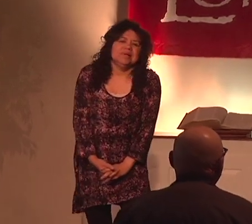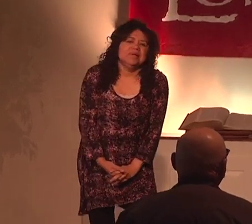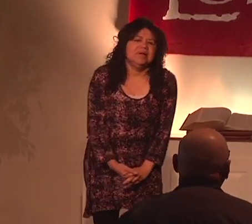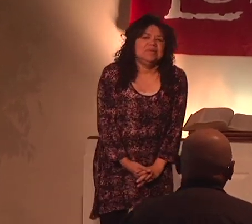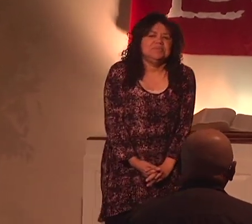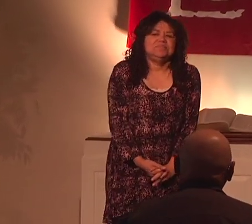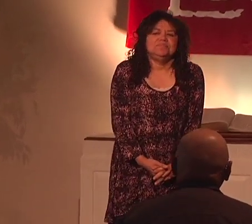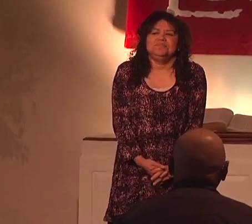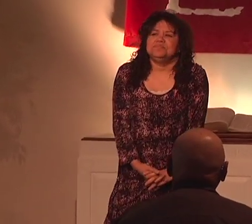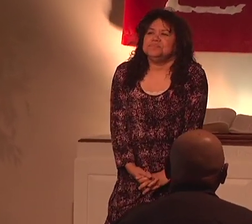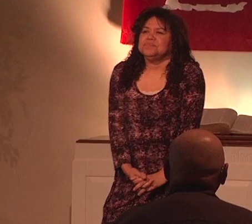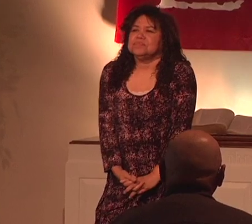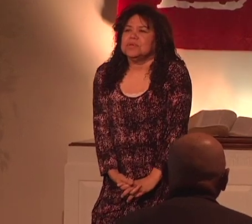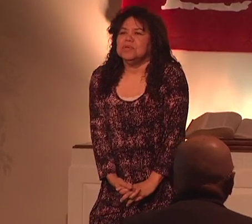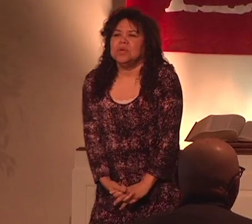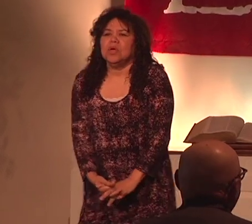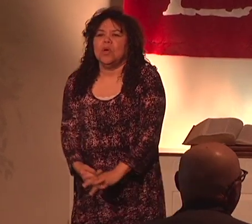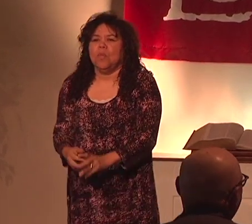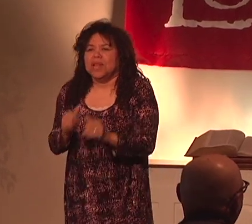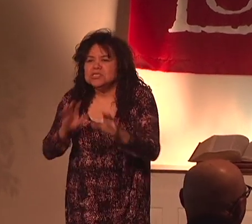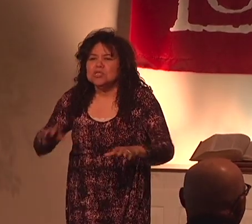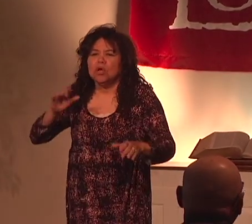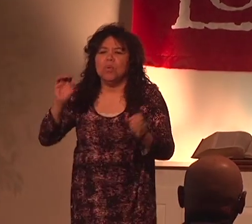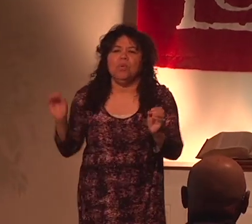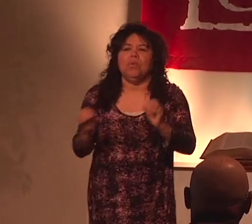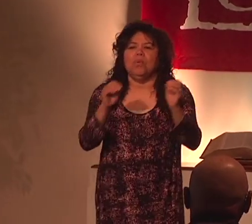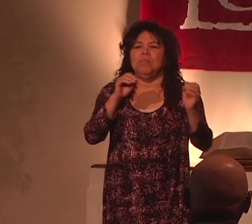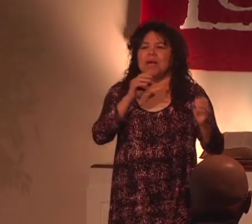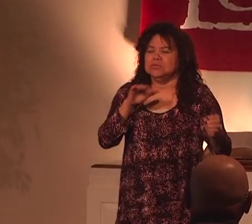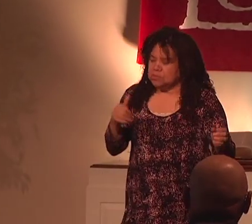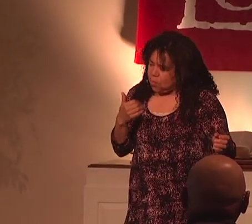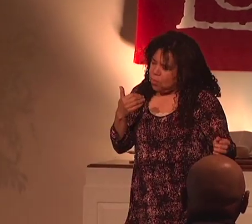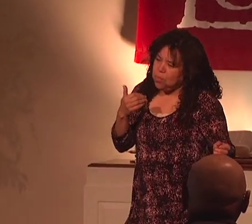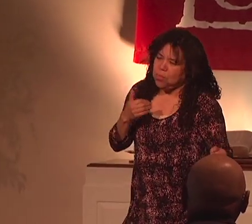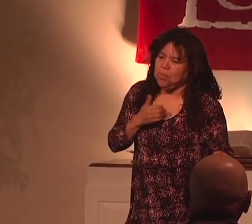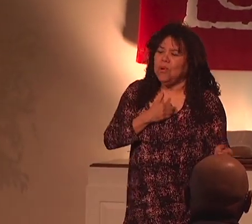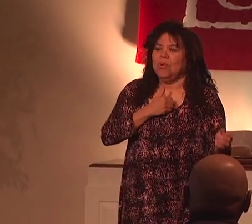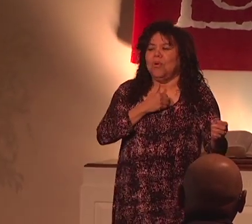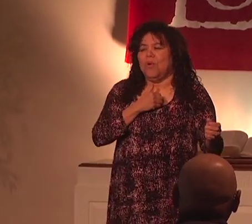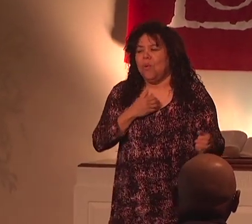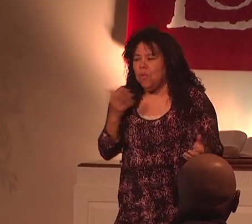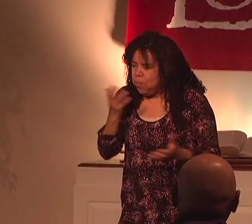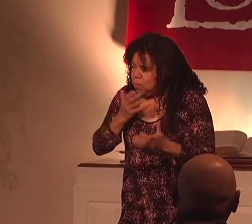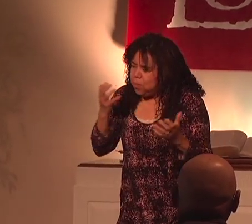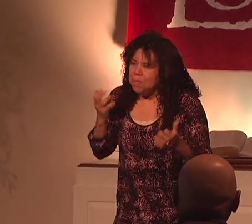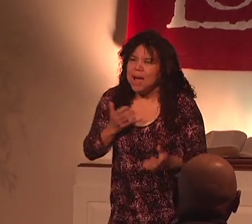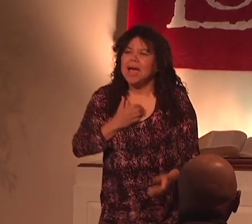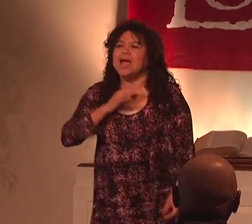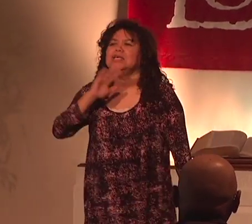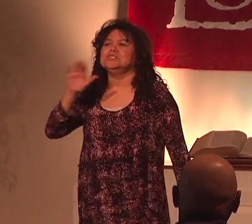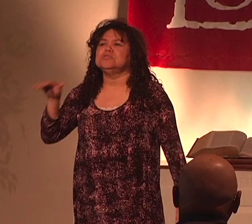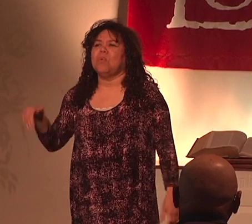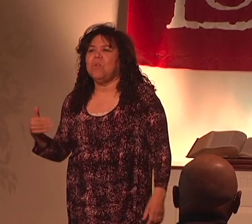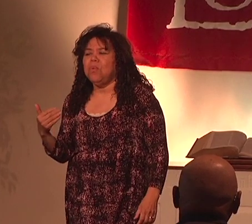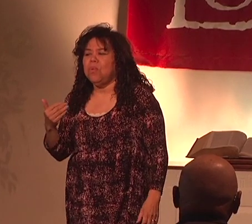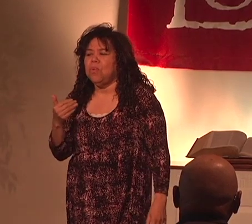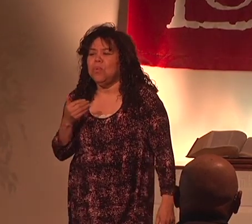Bless the Lord, oh my soul, oh my soul,